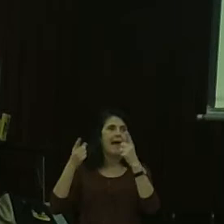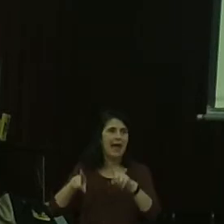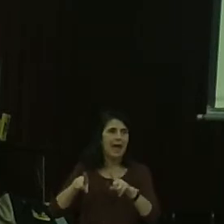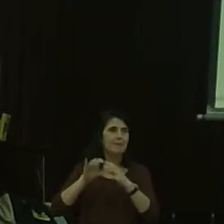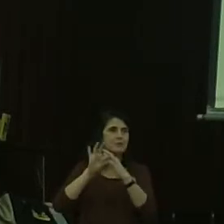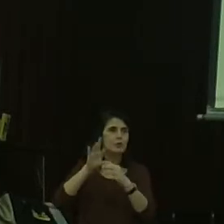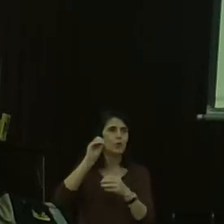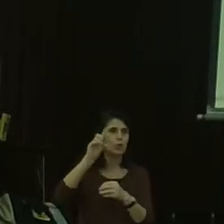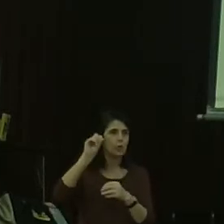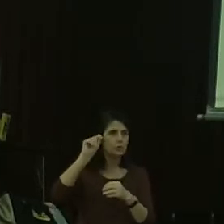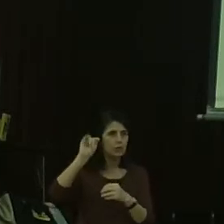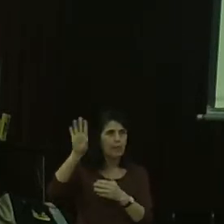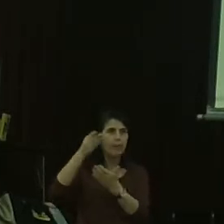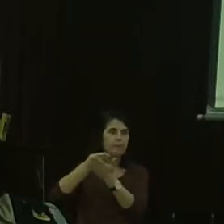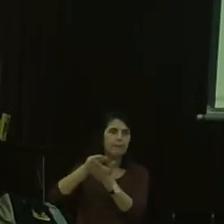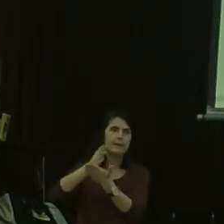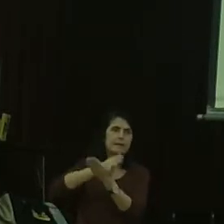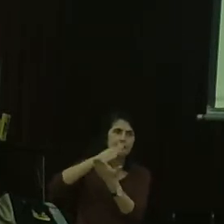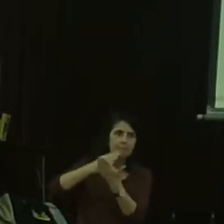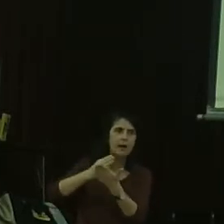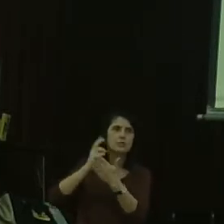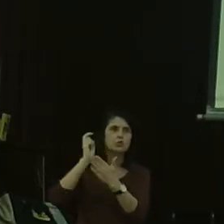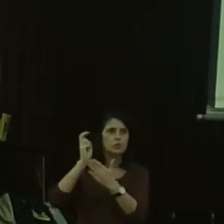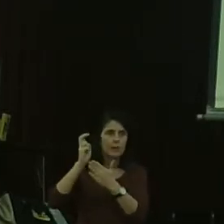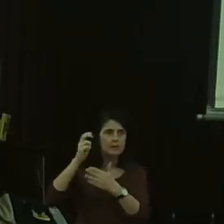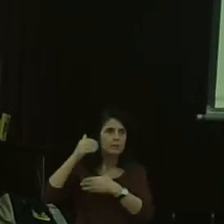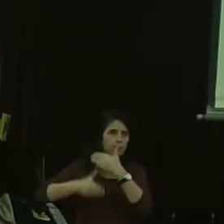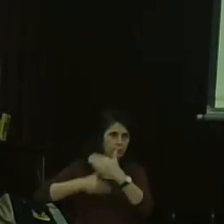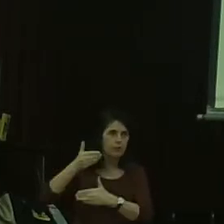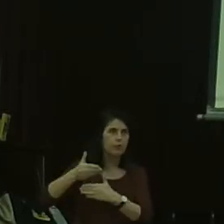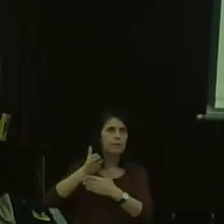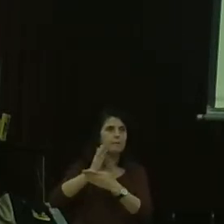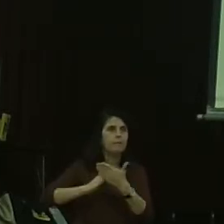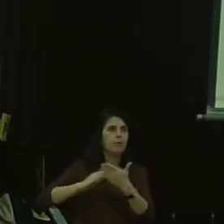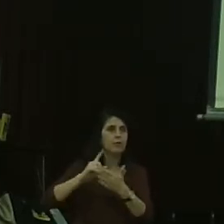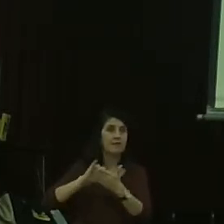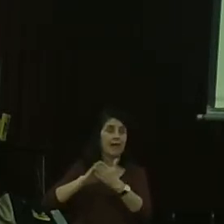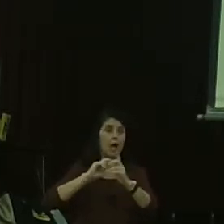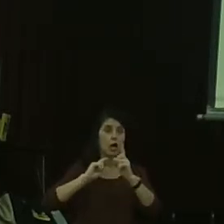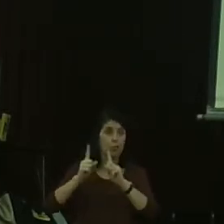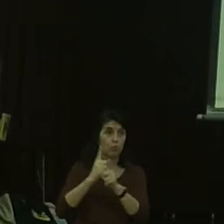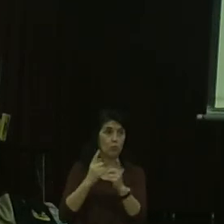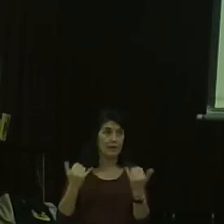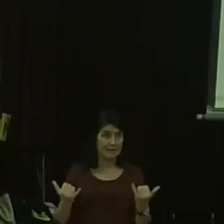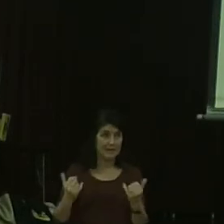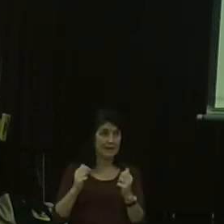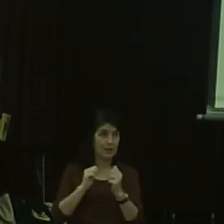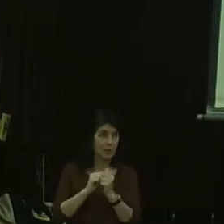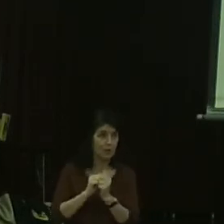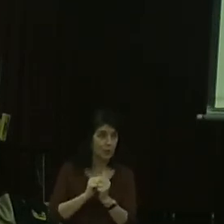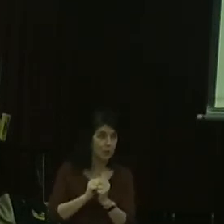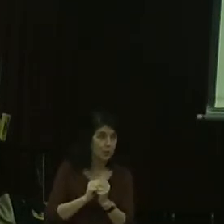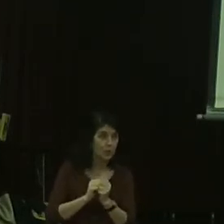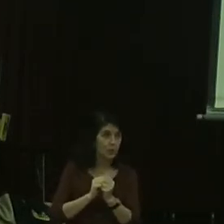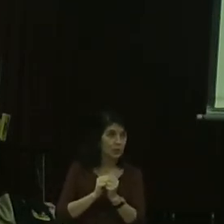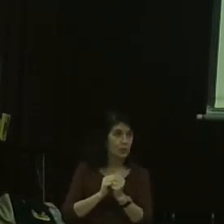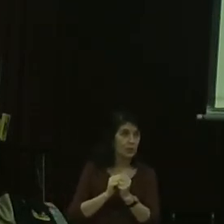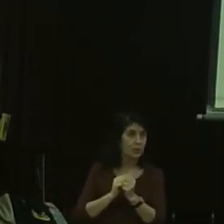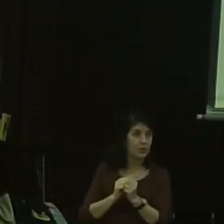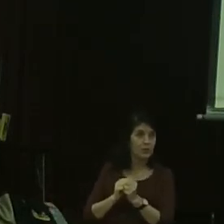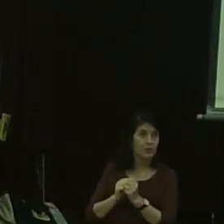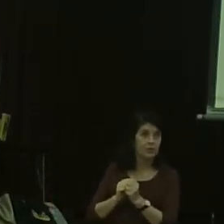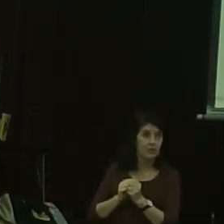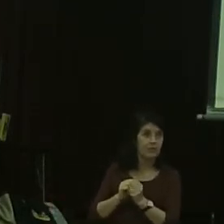and that budget and the transportation process. And I think part of what the conversation is right now about moving towards less carbon